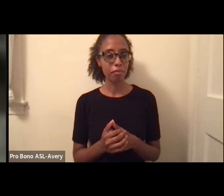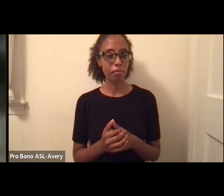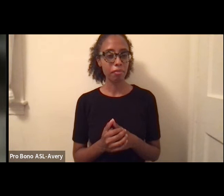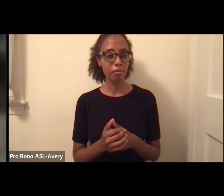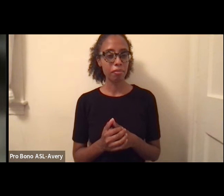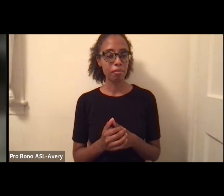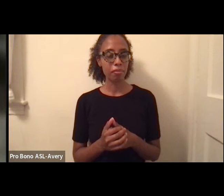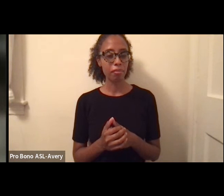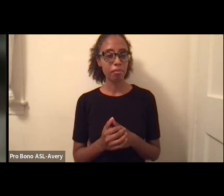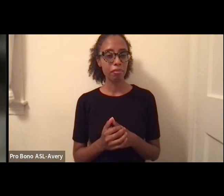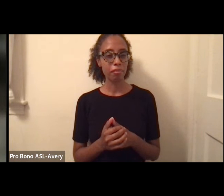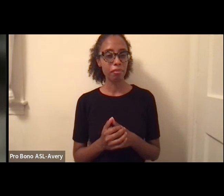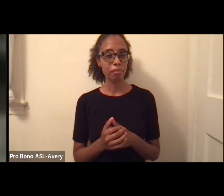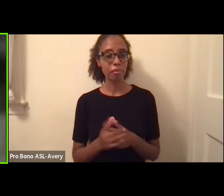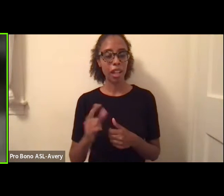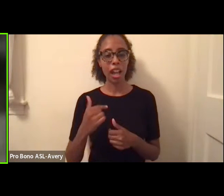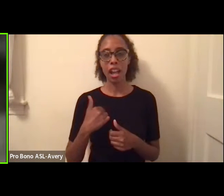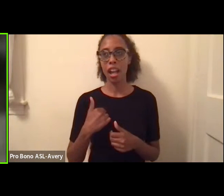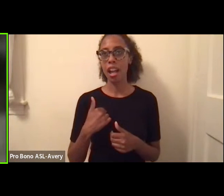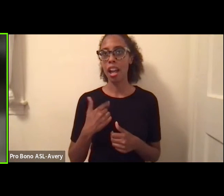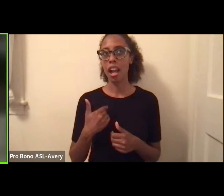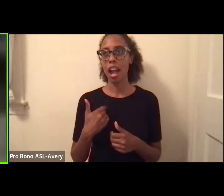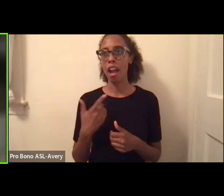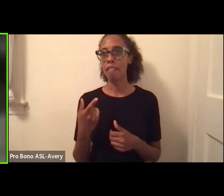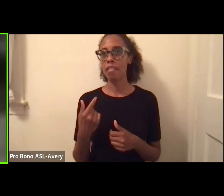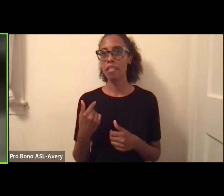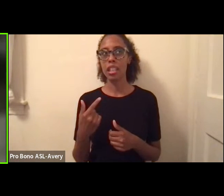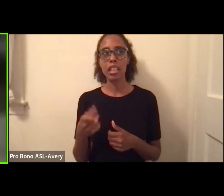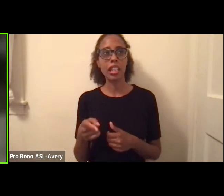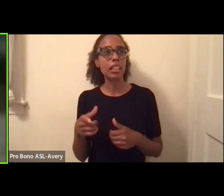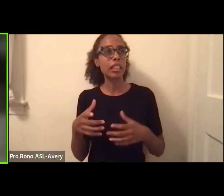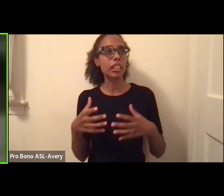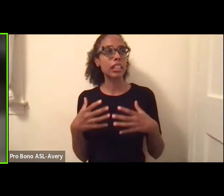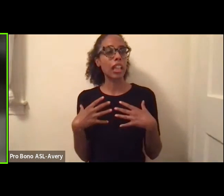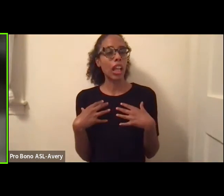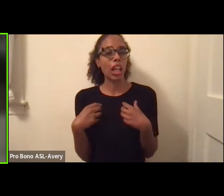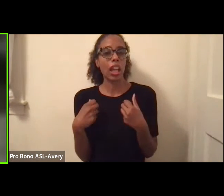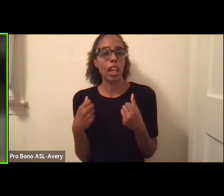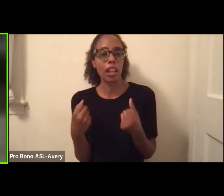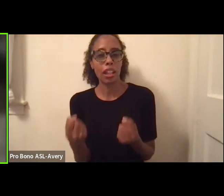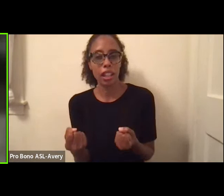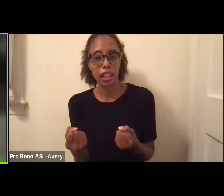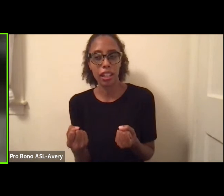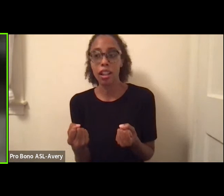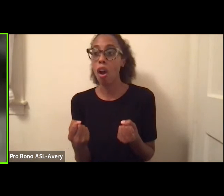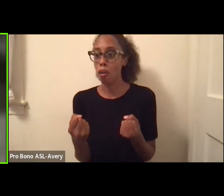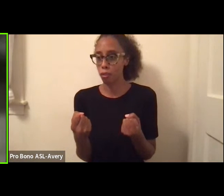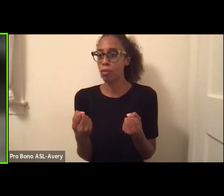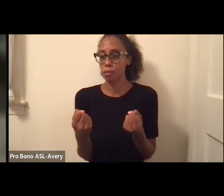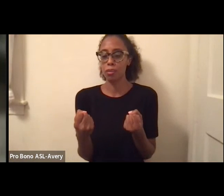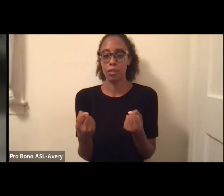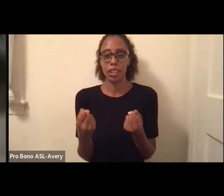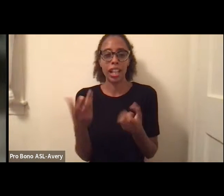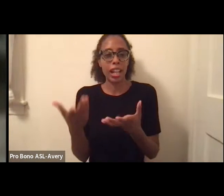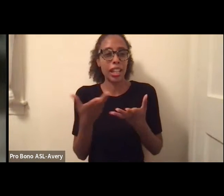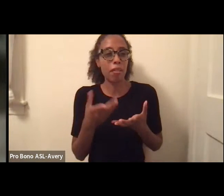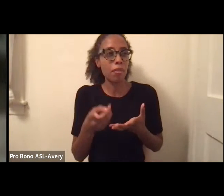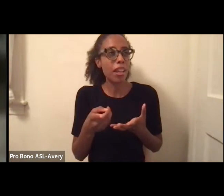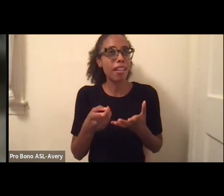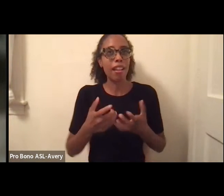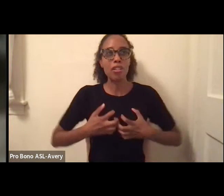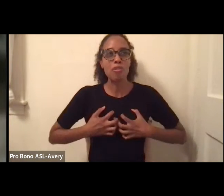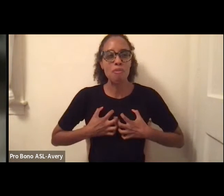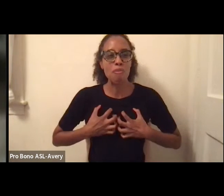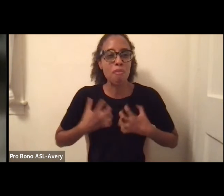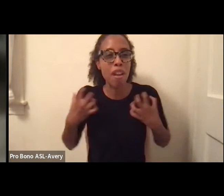that gives me, again, the will to resist and rage and fight and struggle